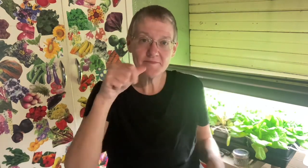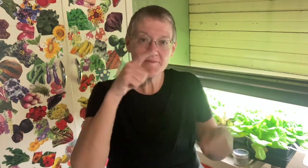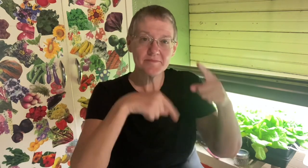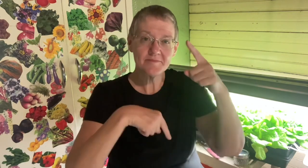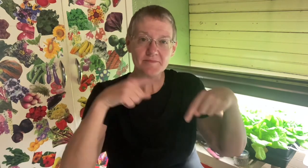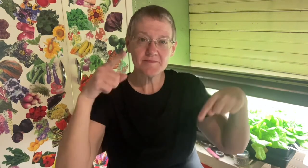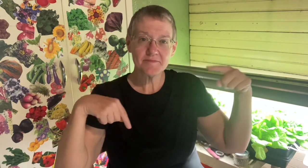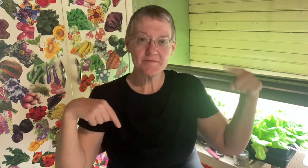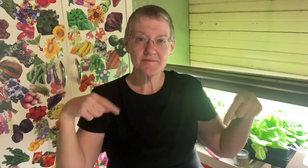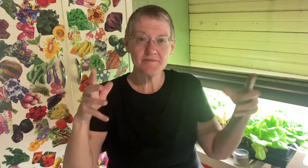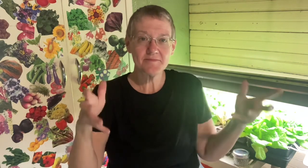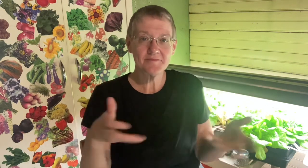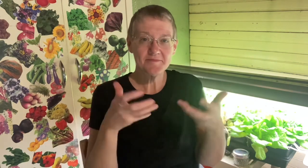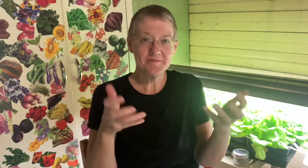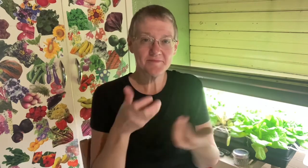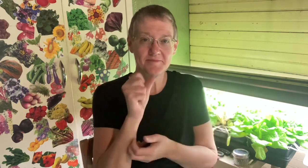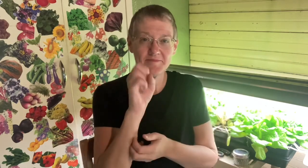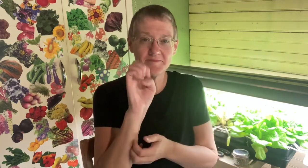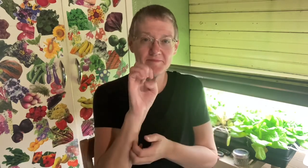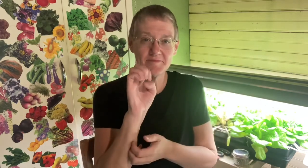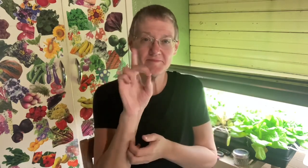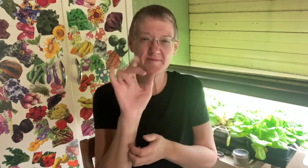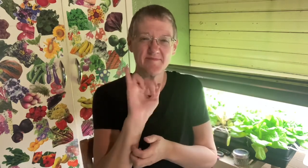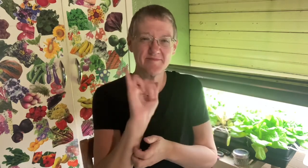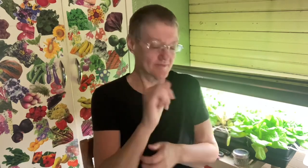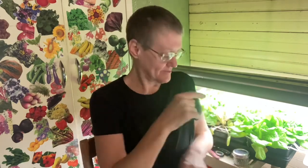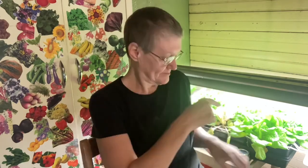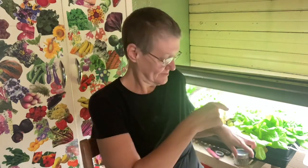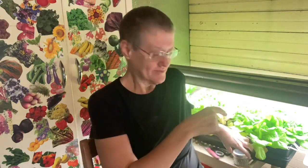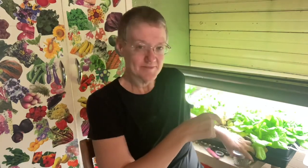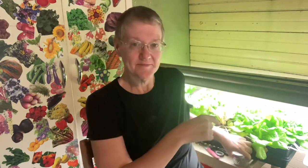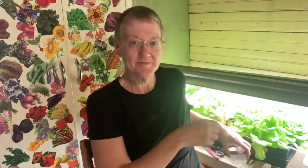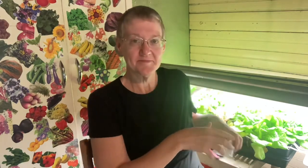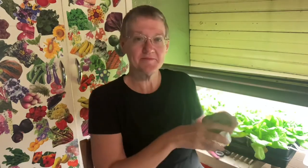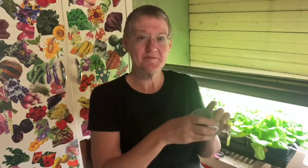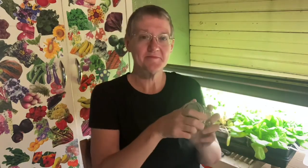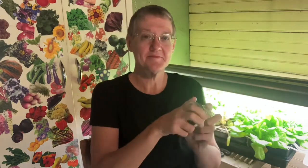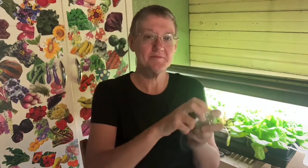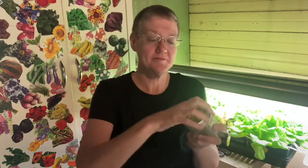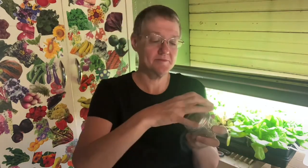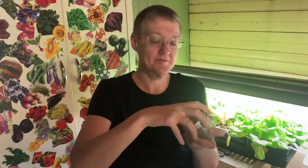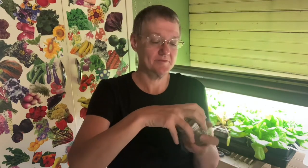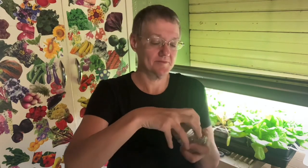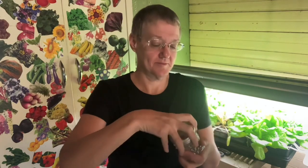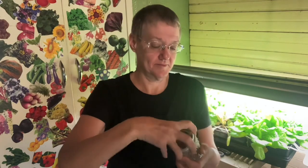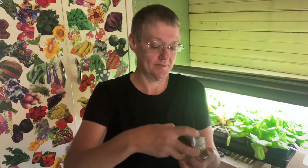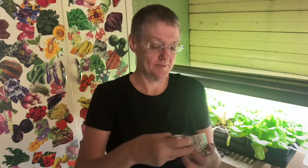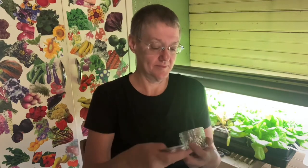to start a variety of lettuce seeds, like these.